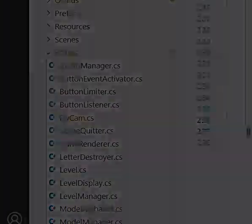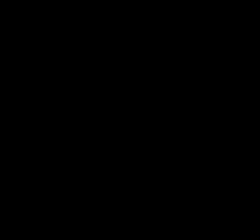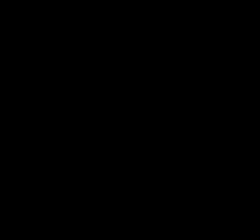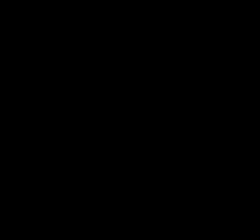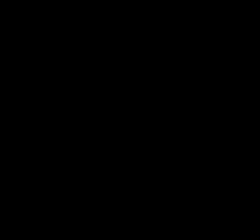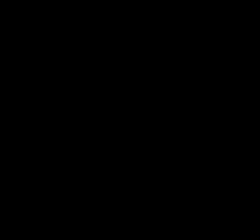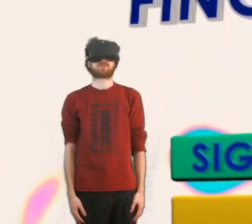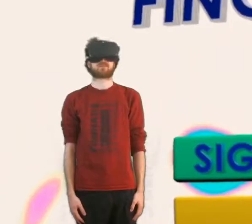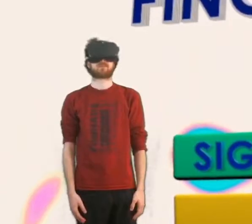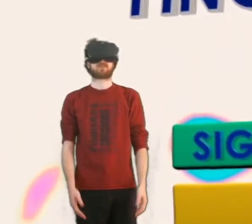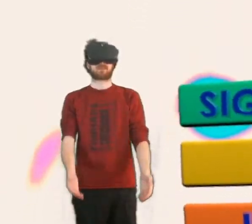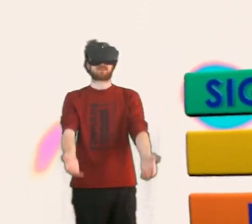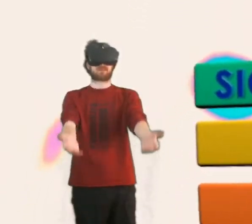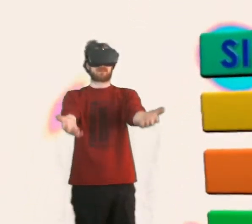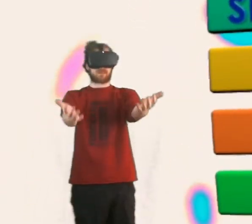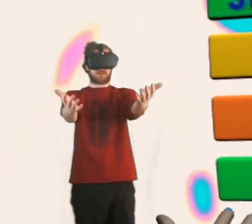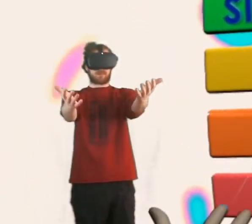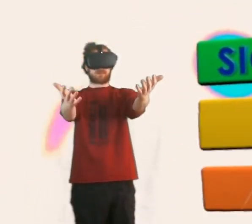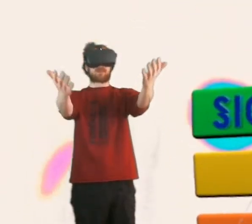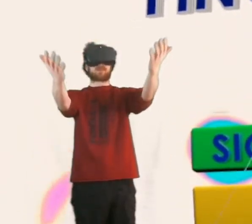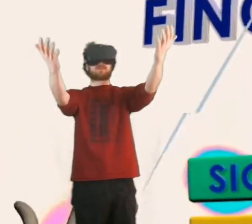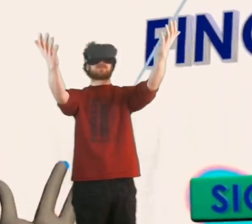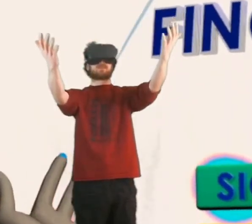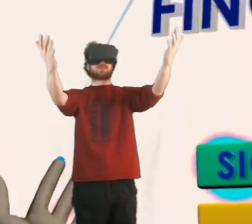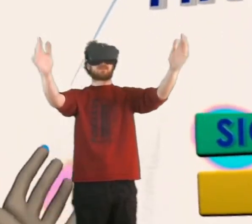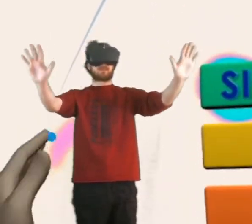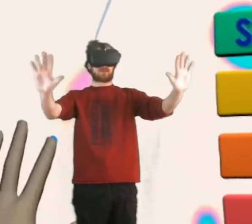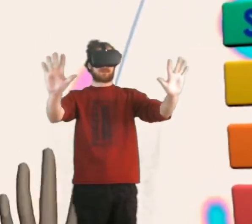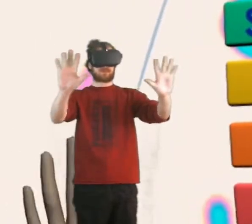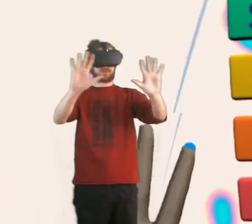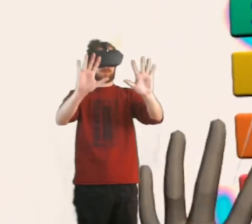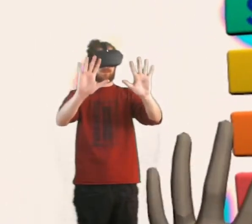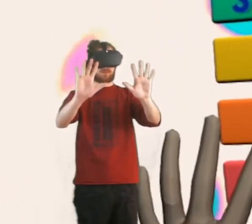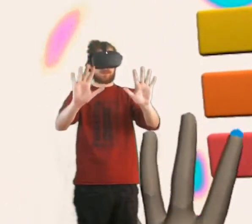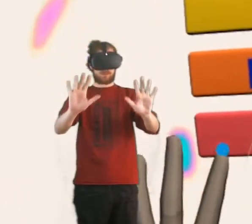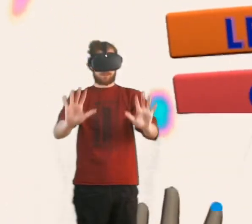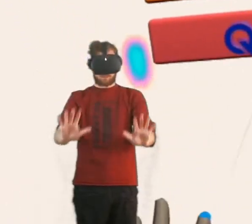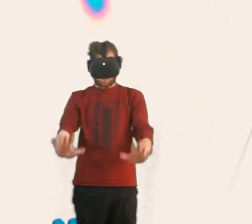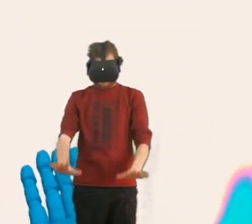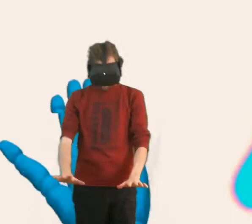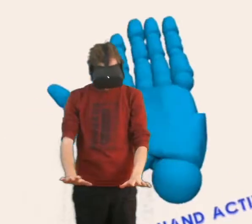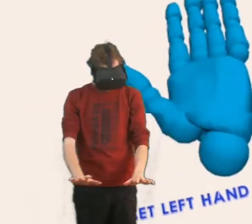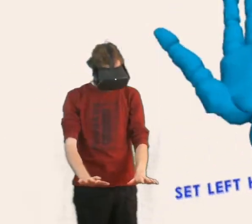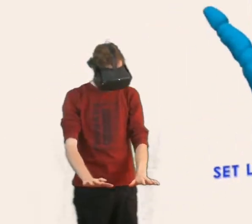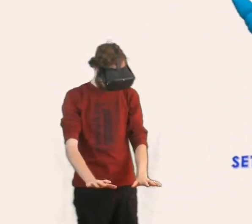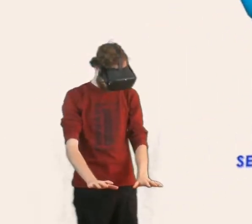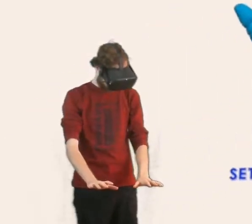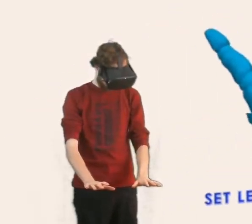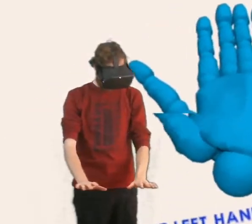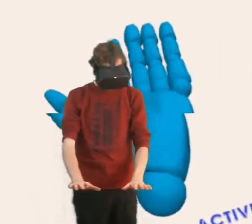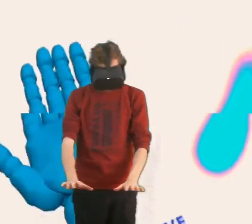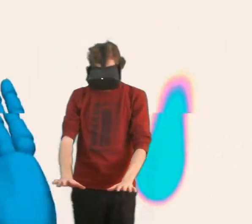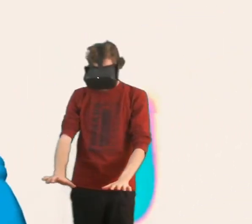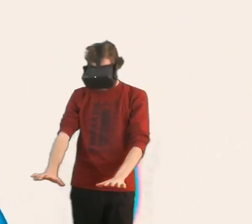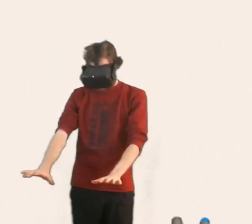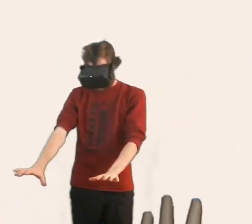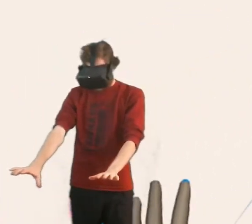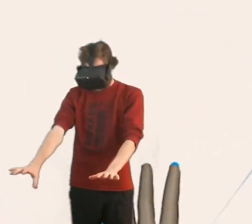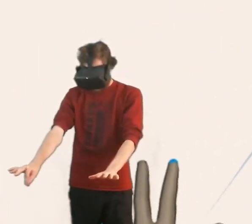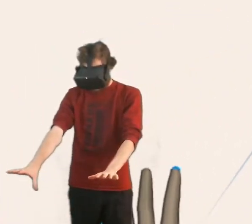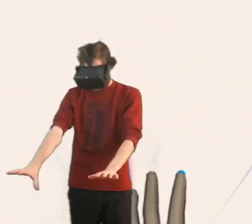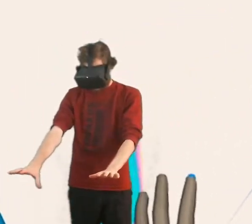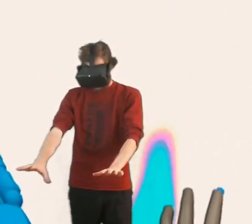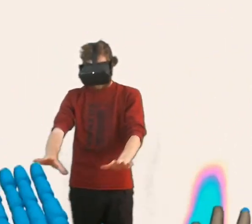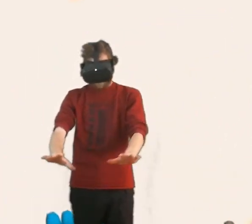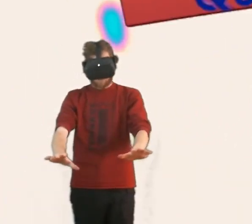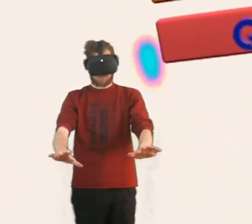at fingerspelling. That game is ASL Fingerspeller, and this is how you play. First, decide if you want to use your left hand or your